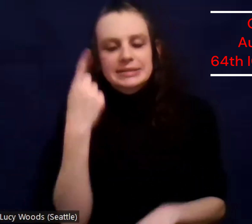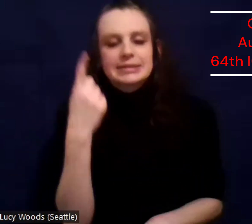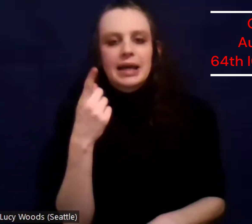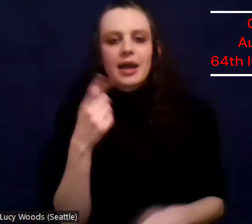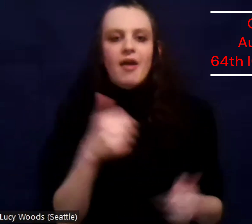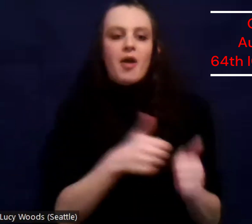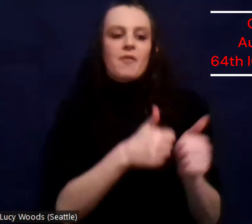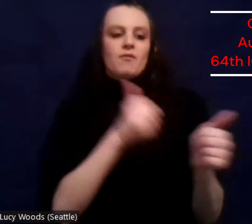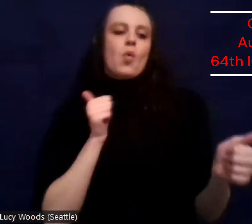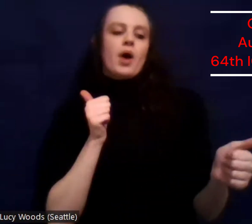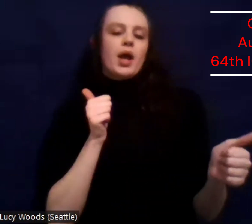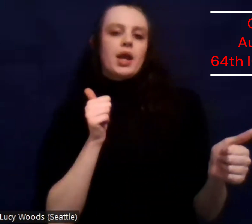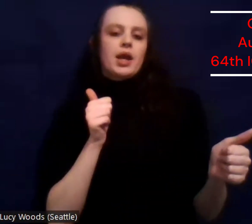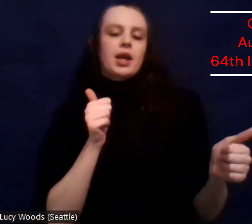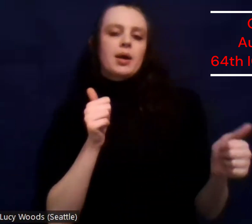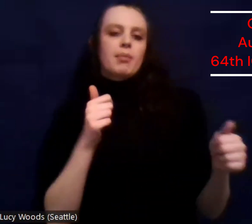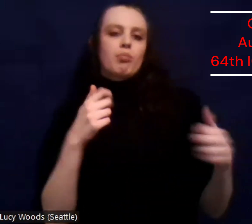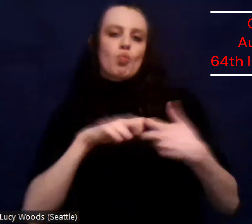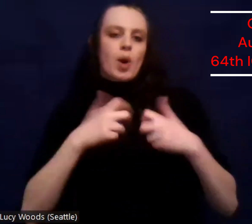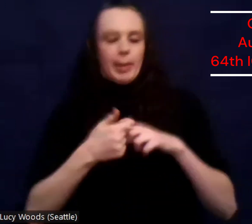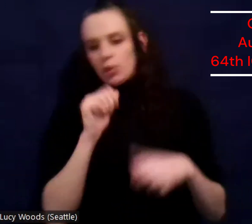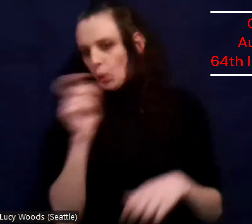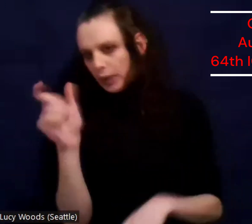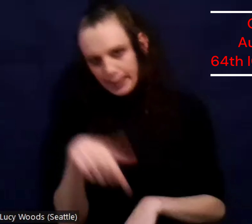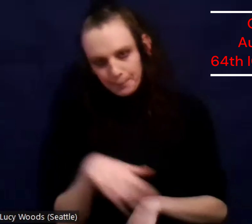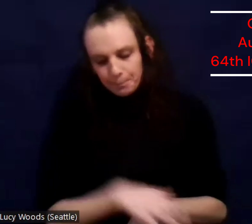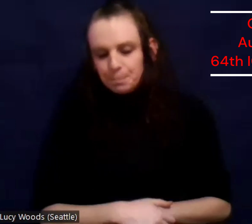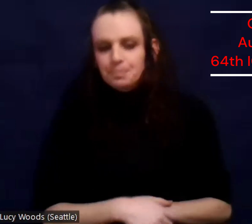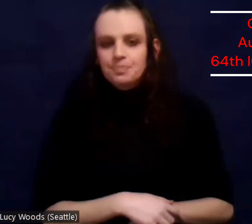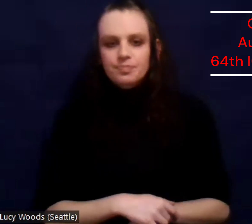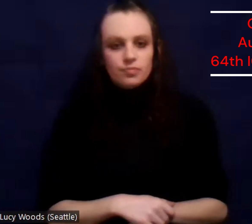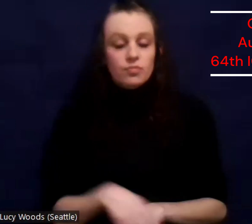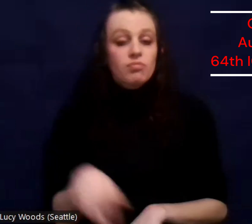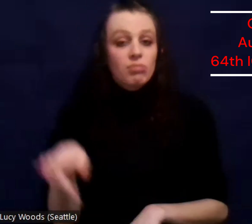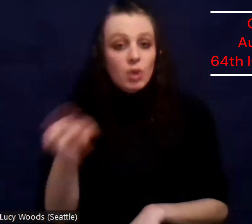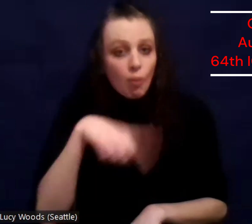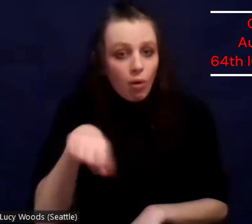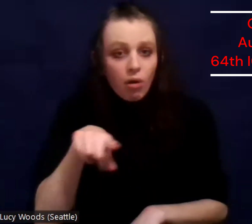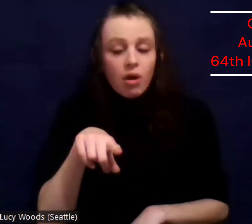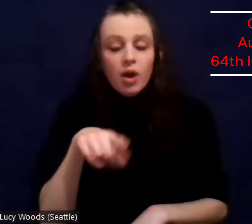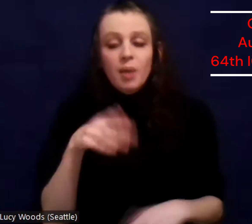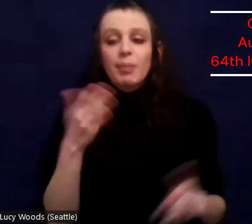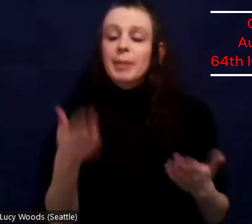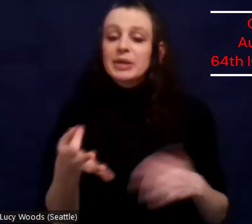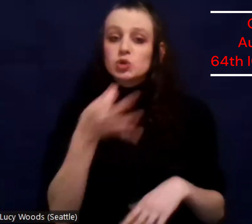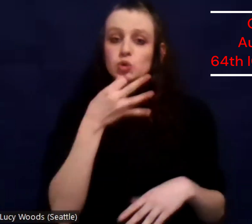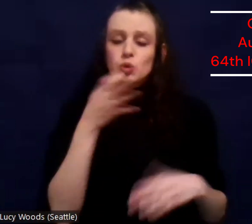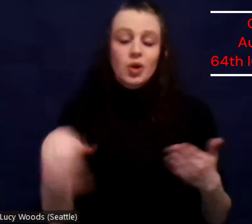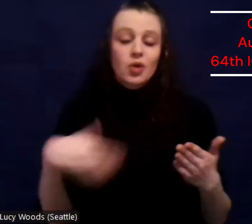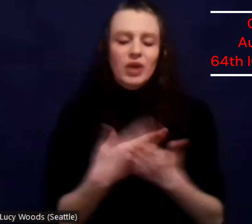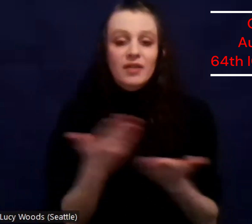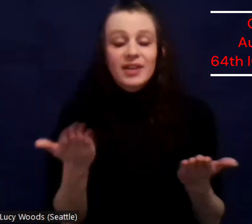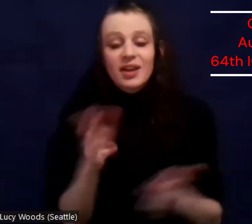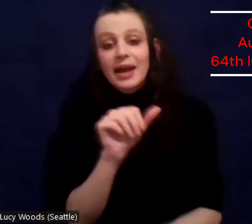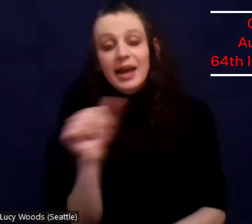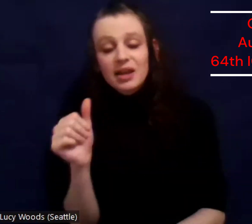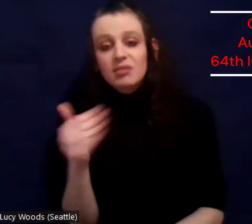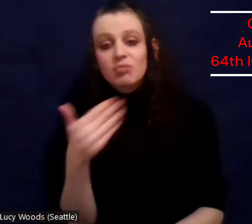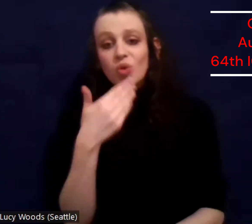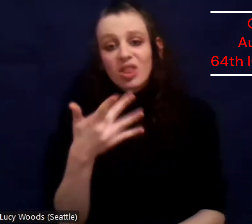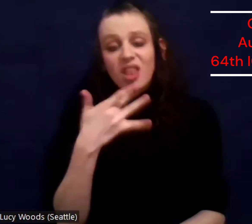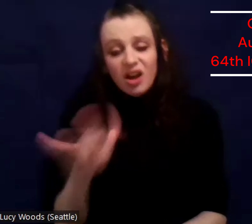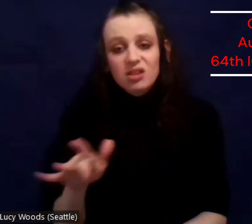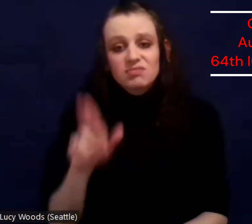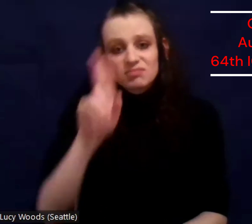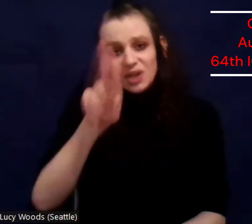unnecessary difficulties. So, to you out there who may soon be with us, we say good luck and God bless you.